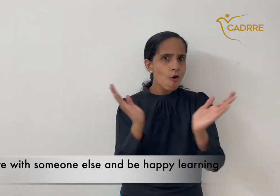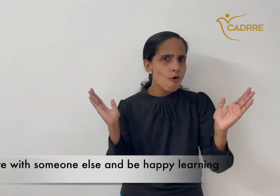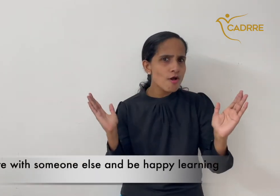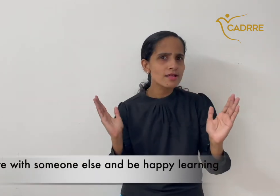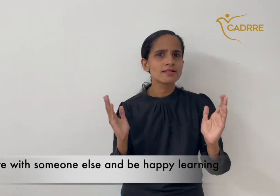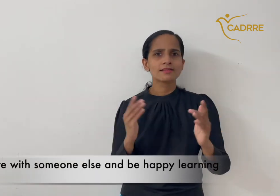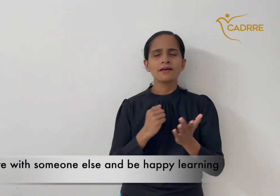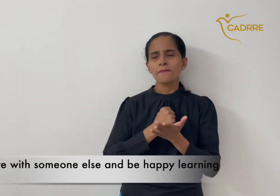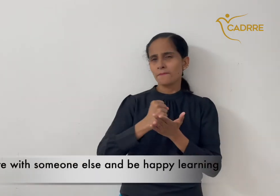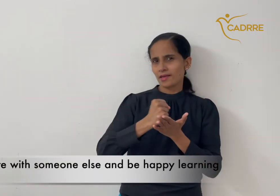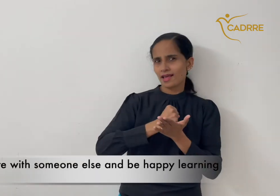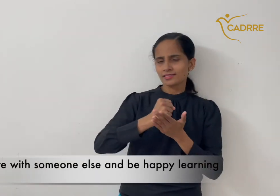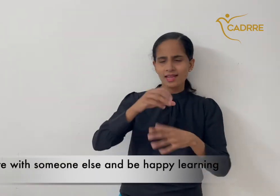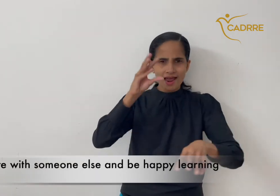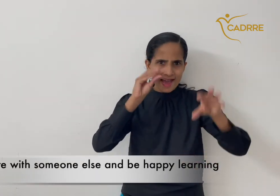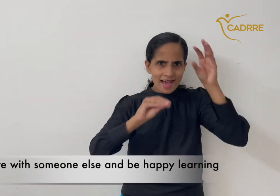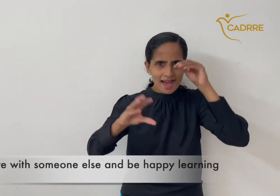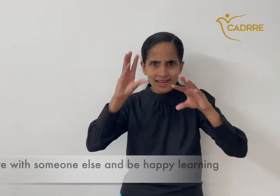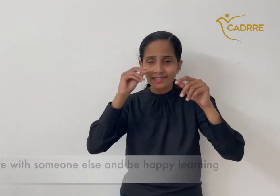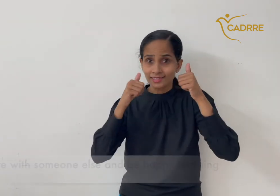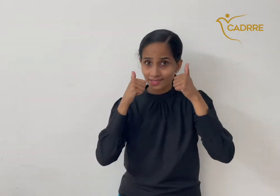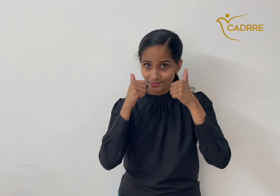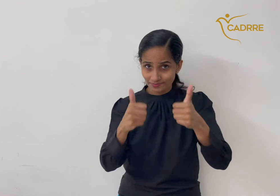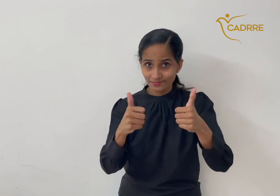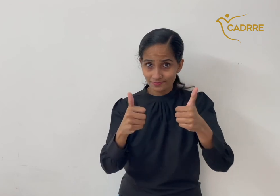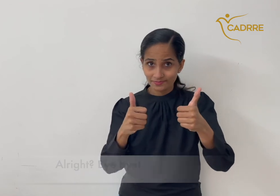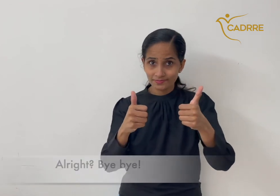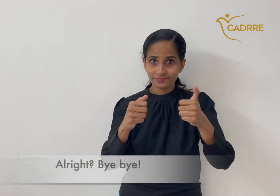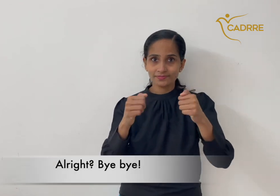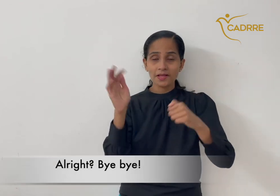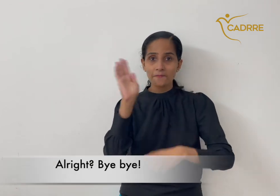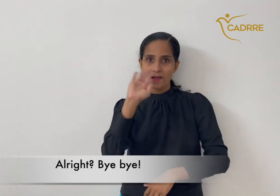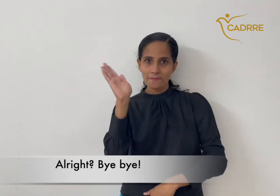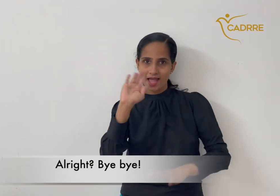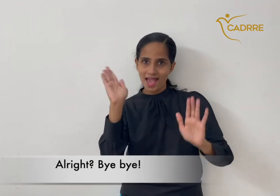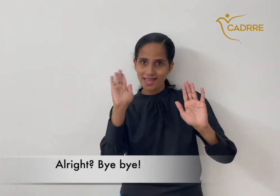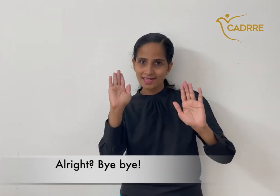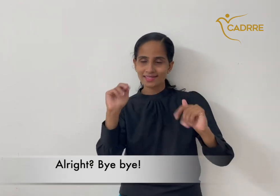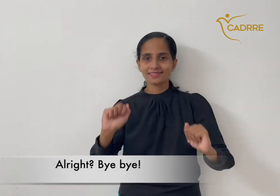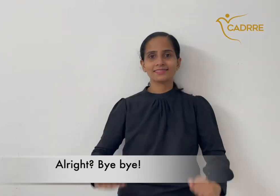be happy learning. Alright? Bye bye.